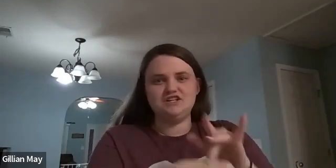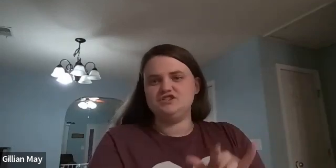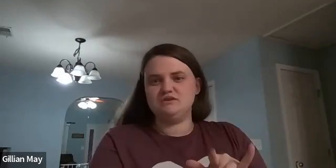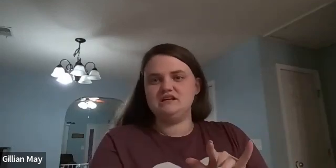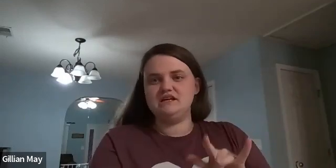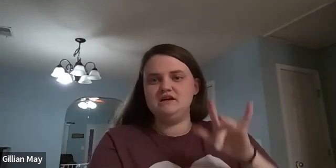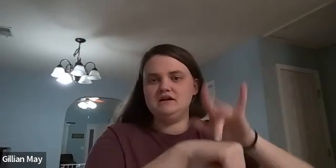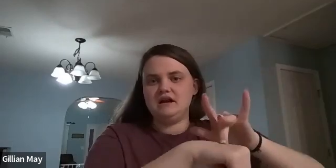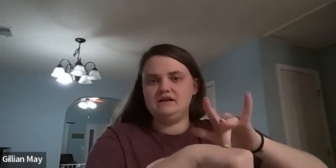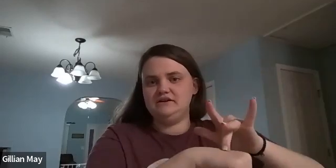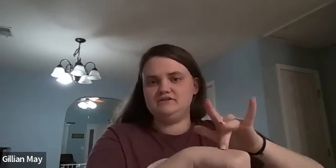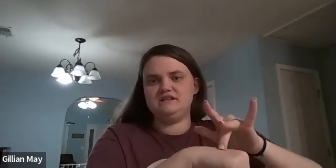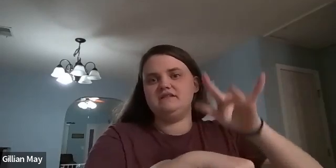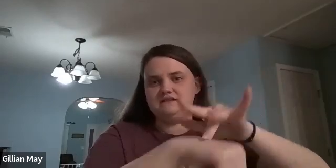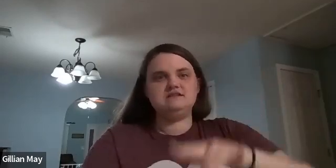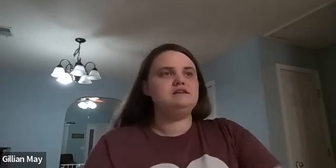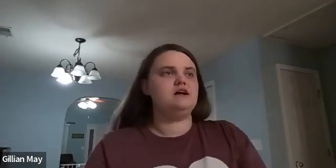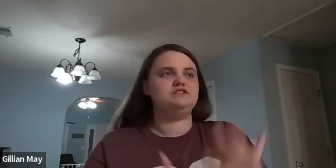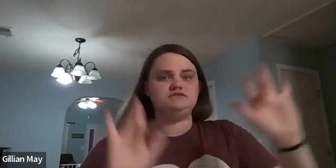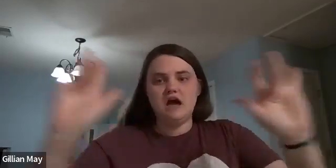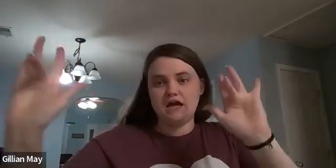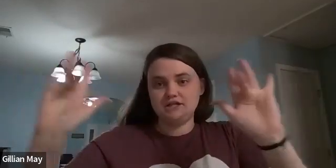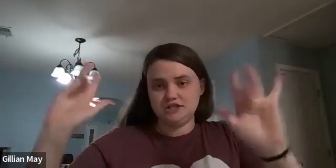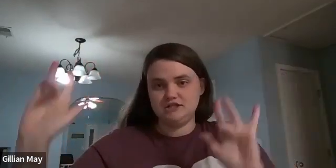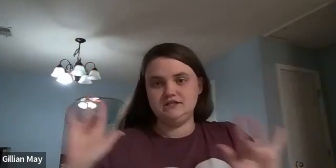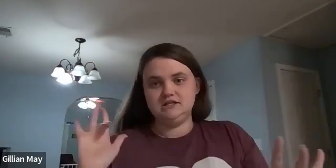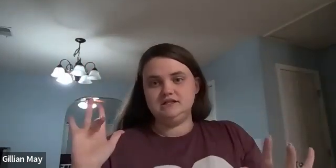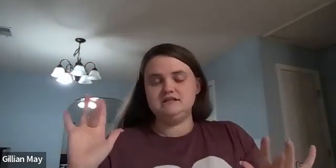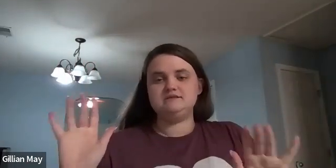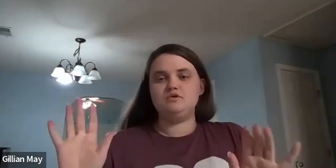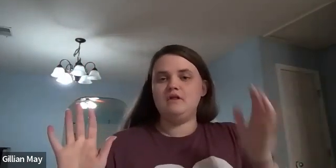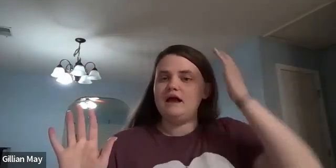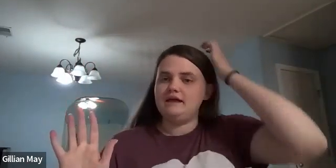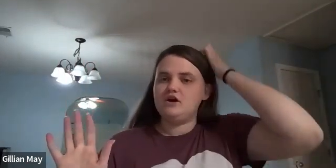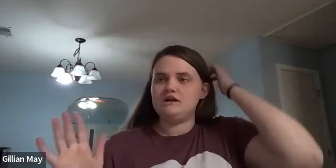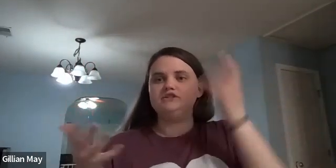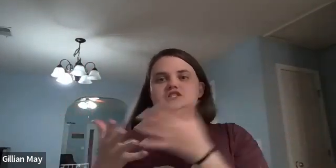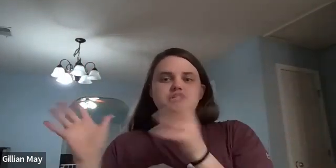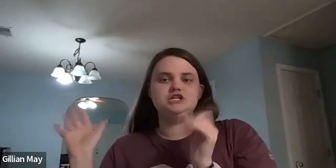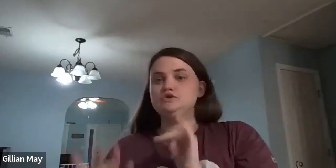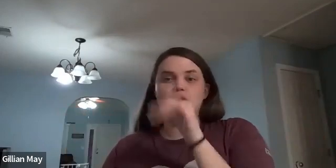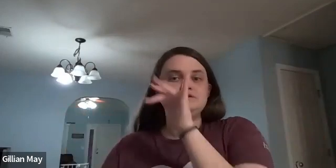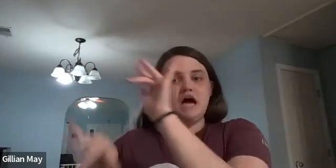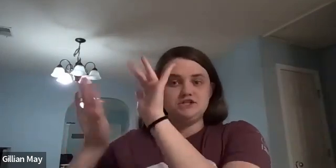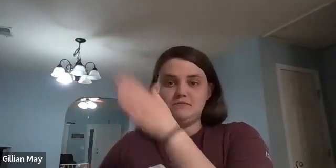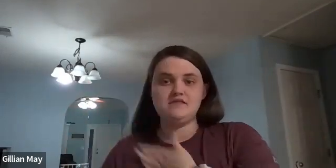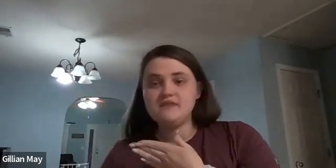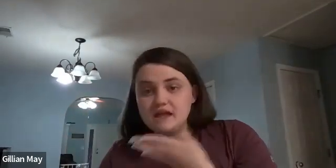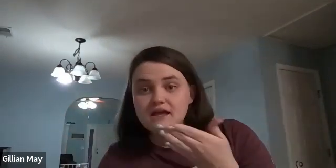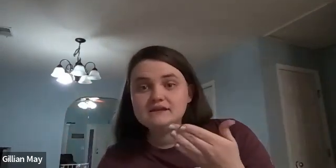just really kind of clears it. This is touch. This is more like talking about just the general, don't touch my